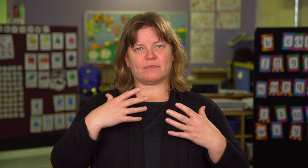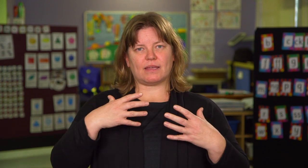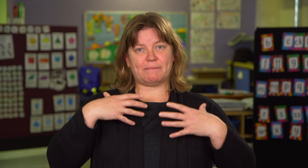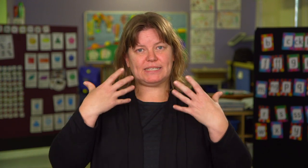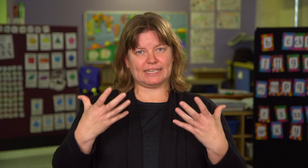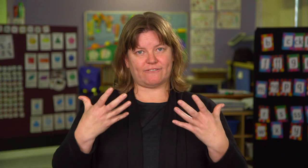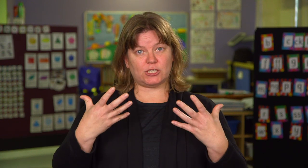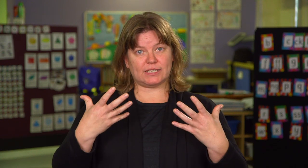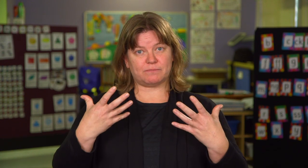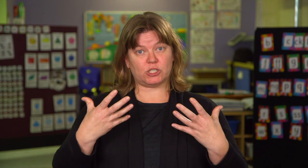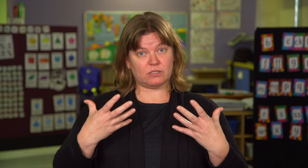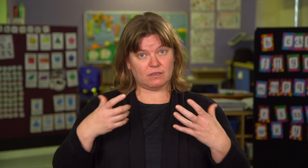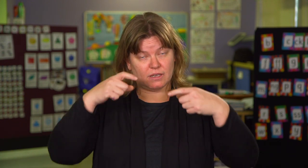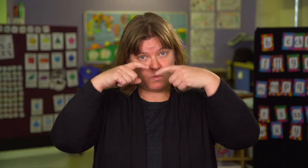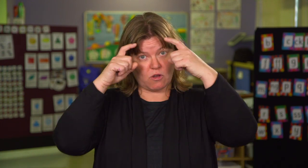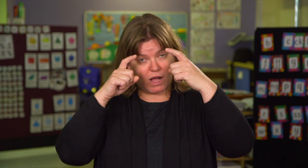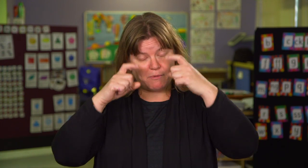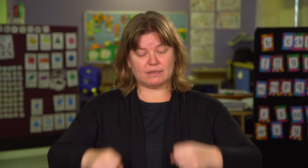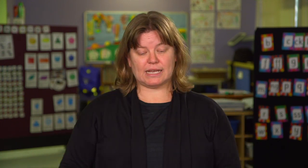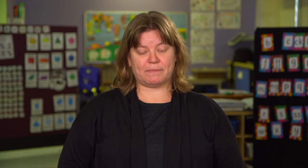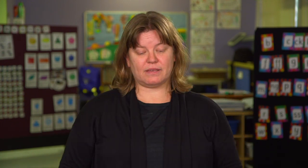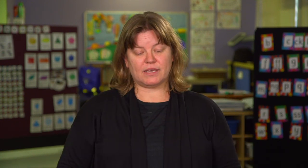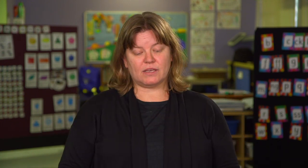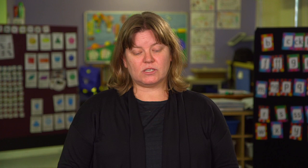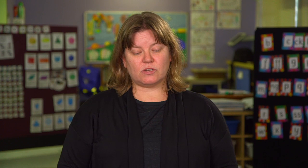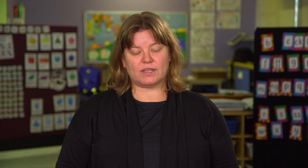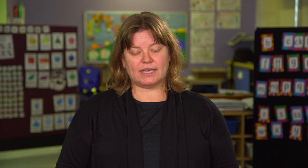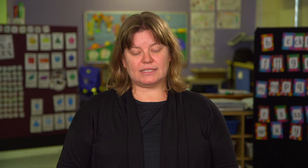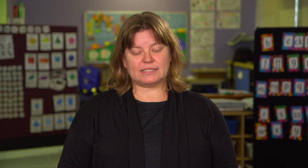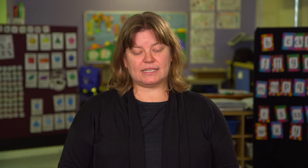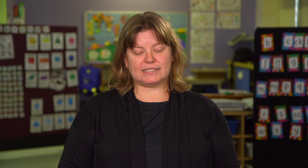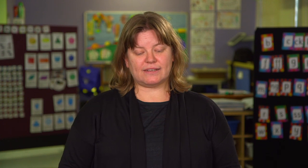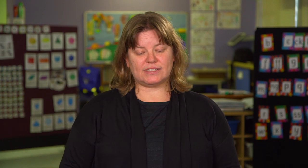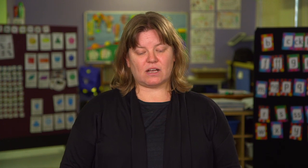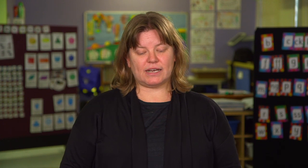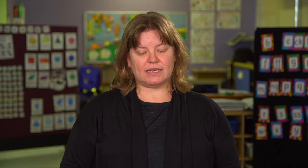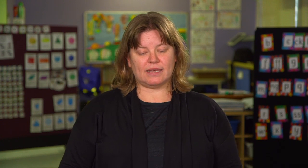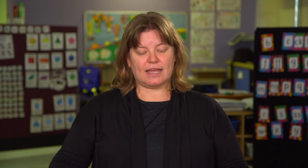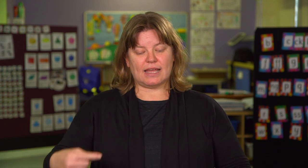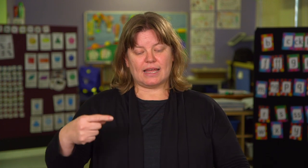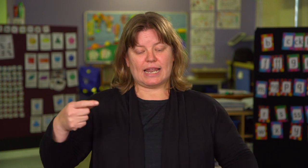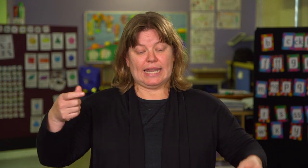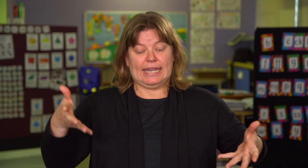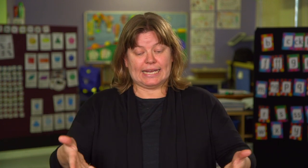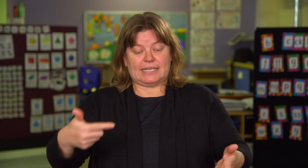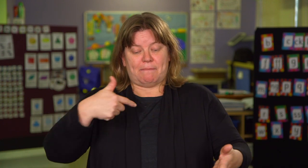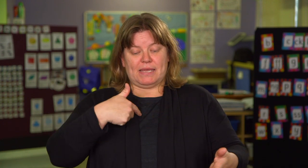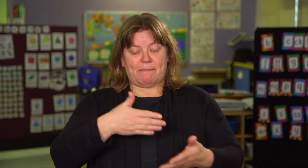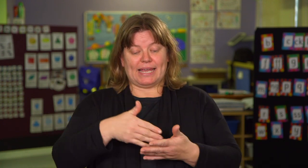a particular facial expression with your eyebrows up. So the kids, instead of signing, let me paint